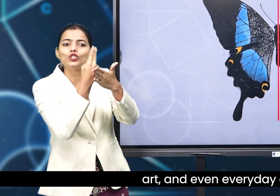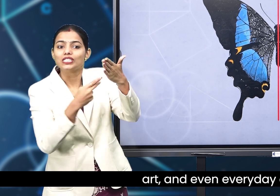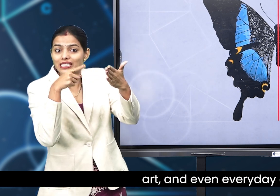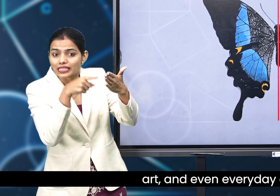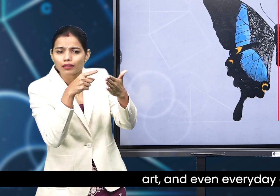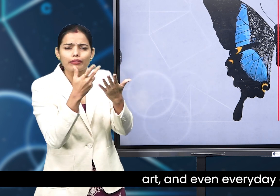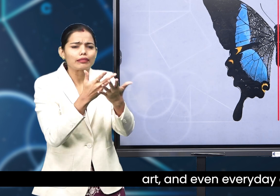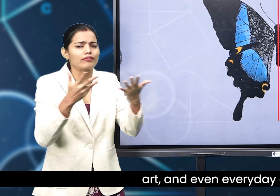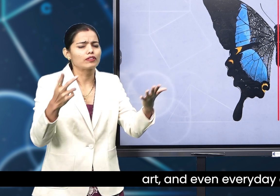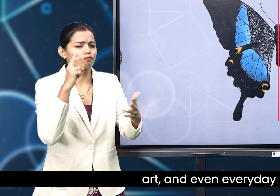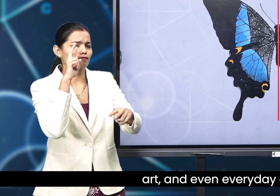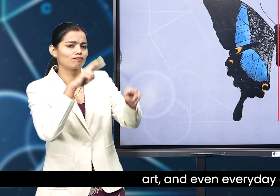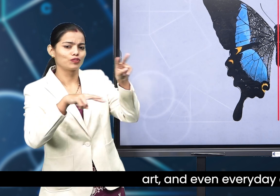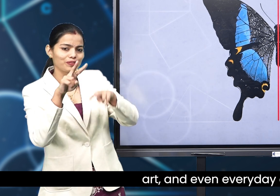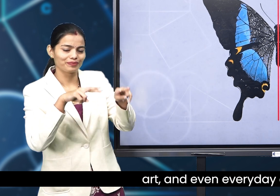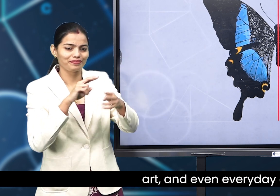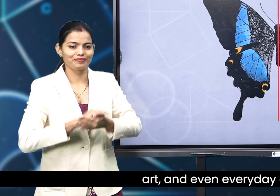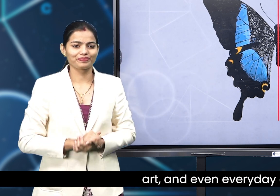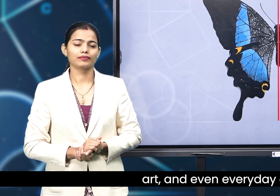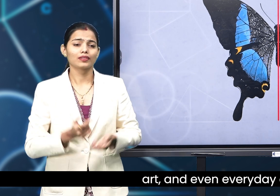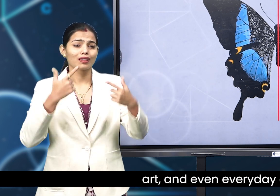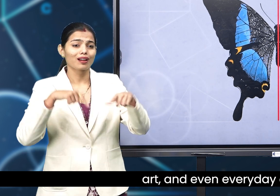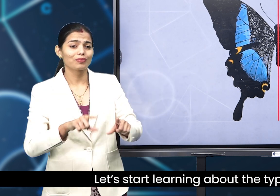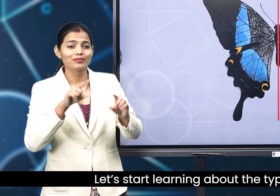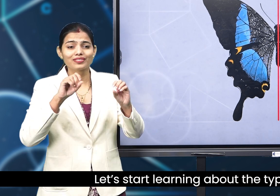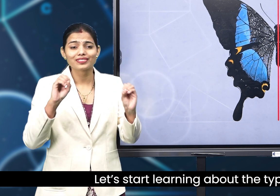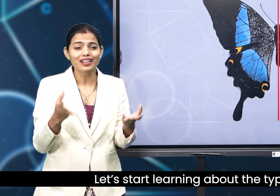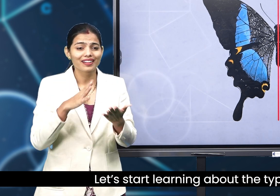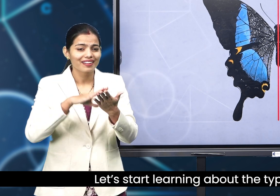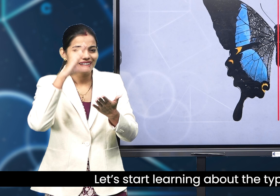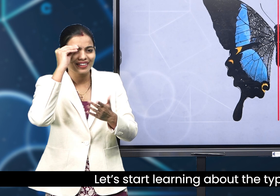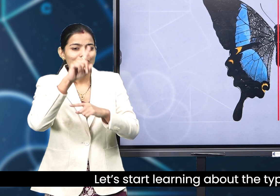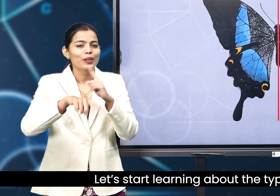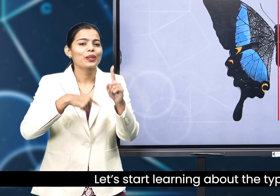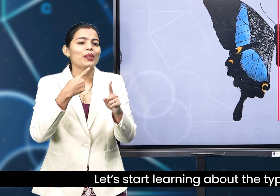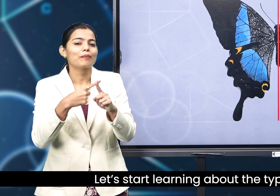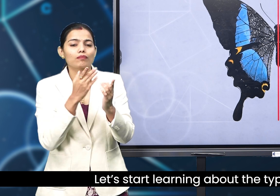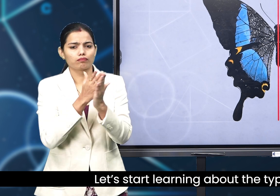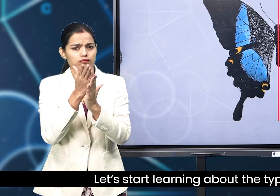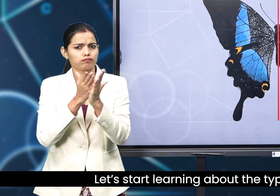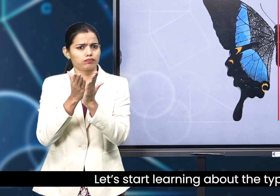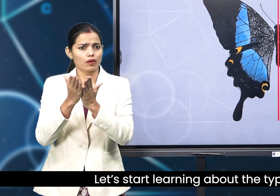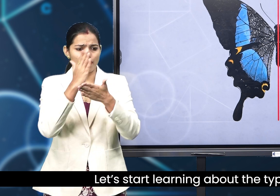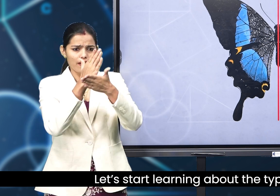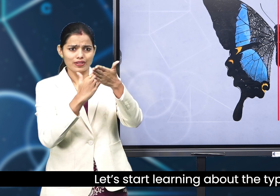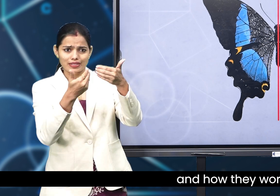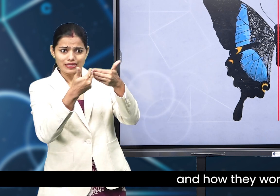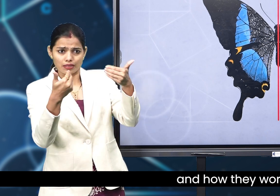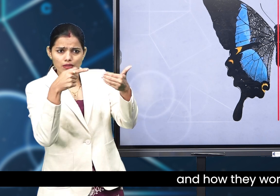art, and even everyday objects. Let's start learning about the types of symmetry and how they